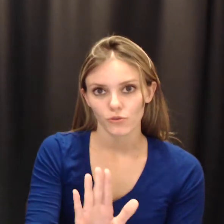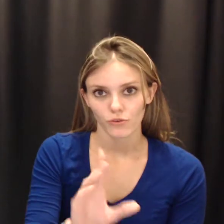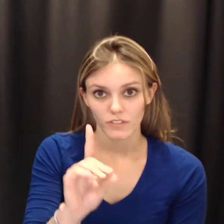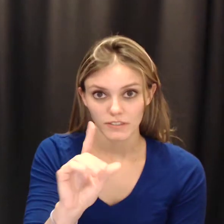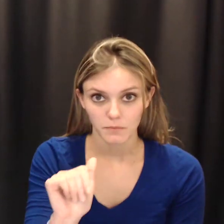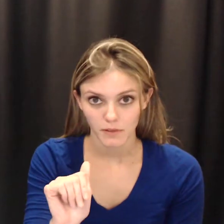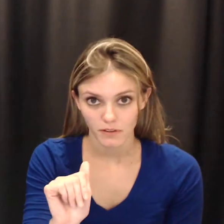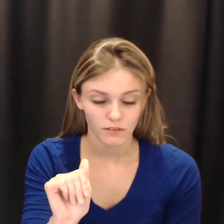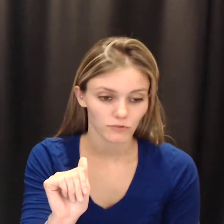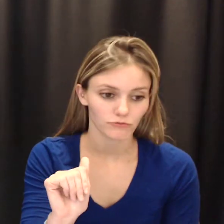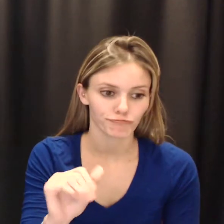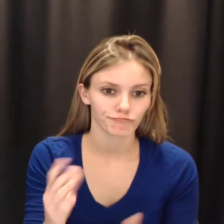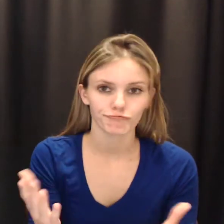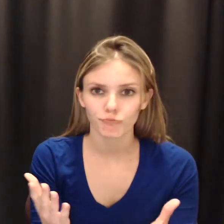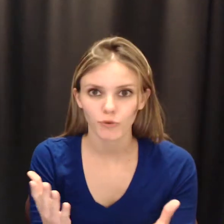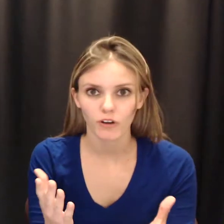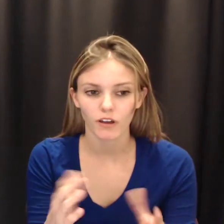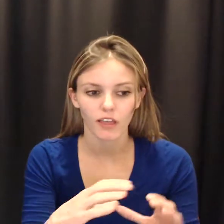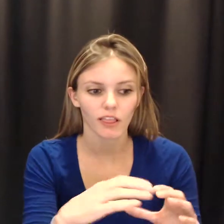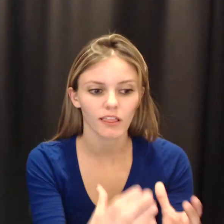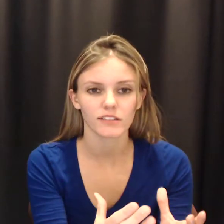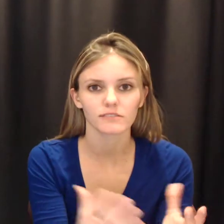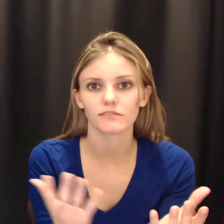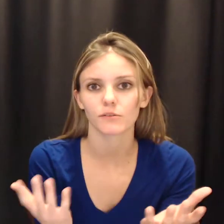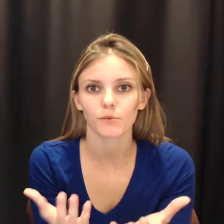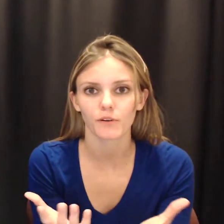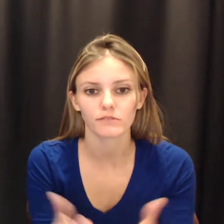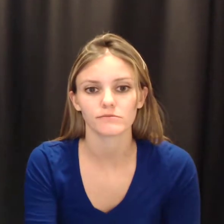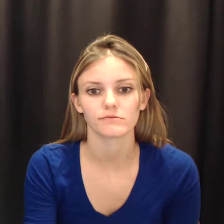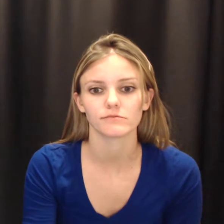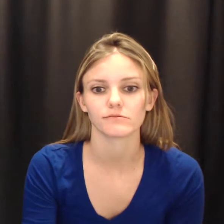Are they providing interpreters for these interviews for you?